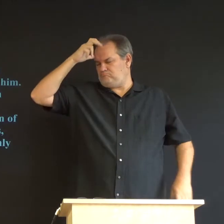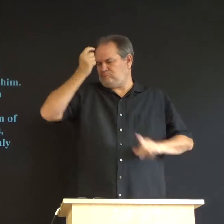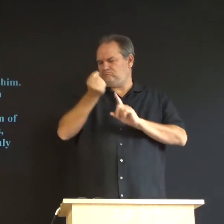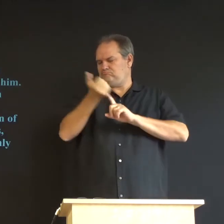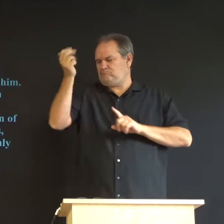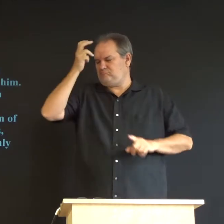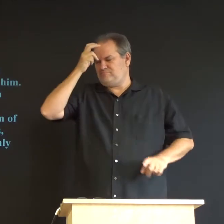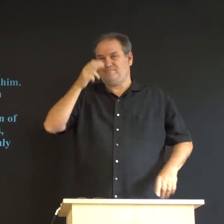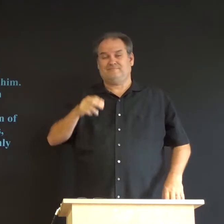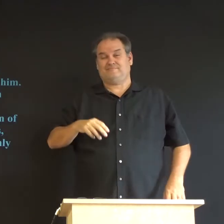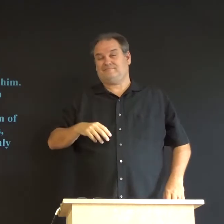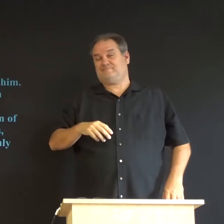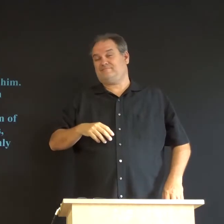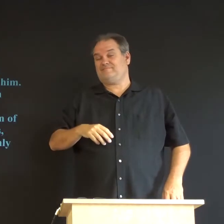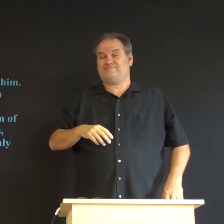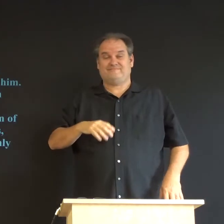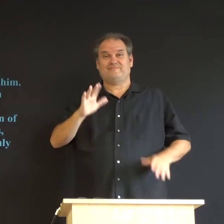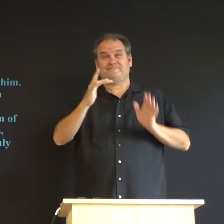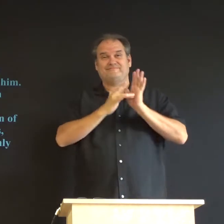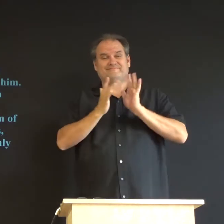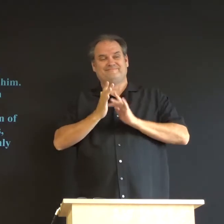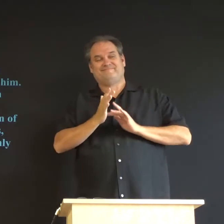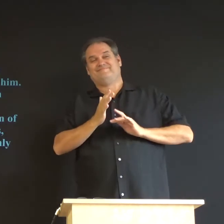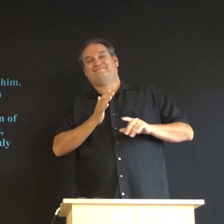They absolutely didn't want to believe what they were saying.